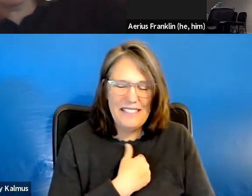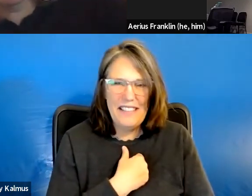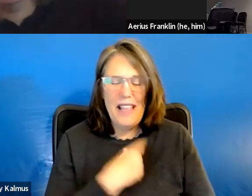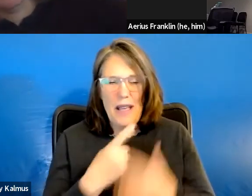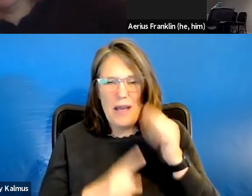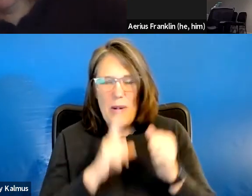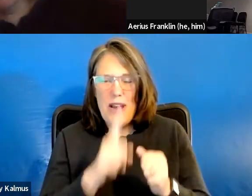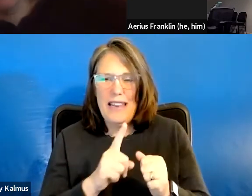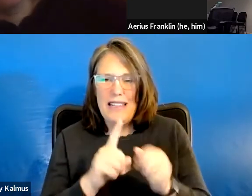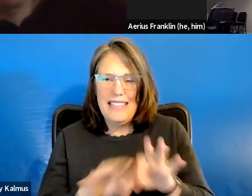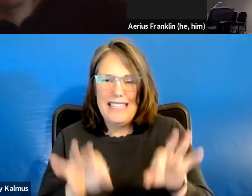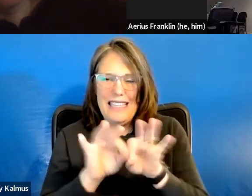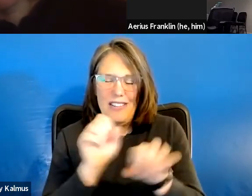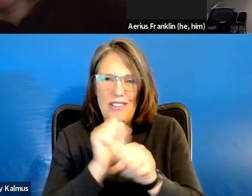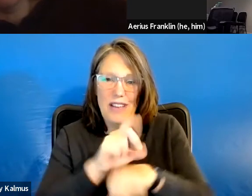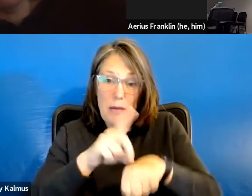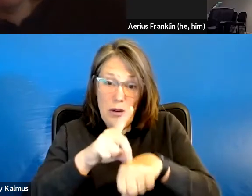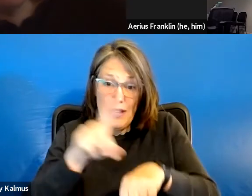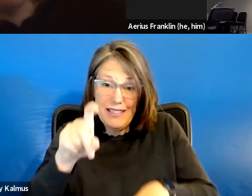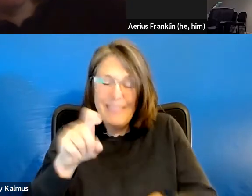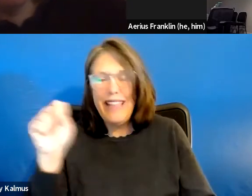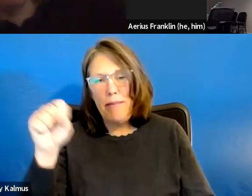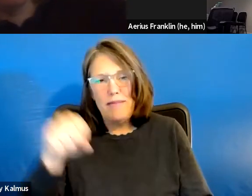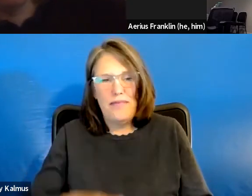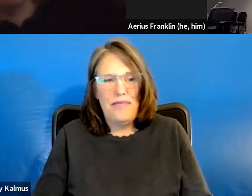What is essential job duties? Yep.